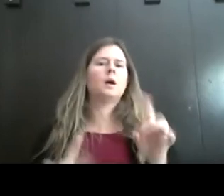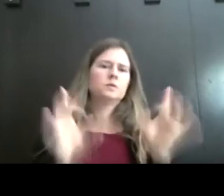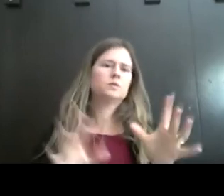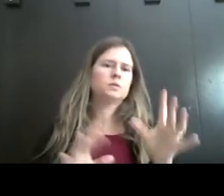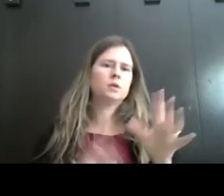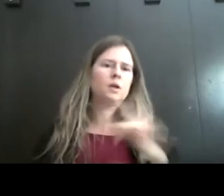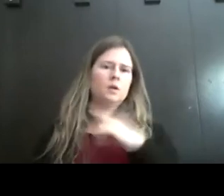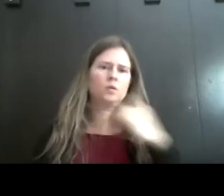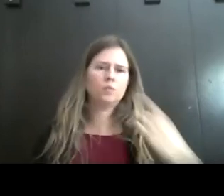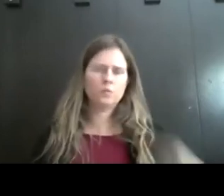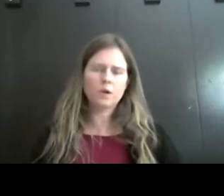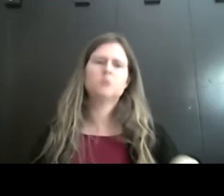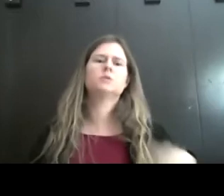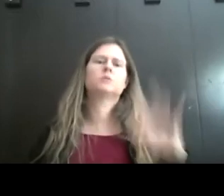Spain.